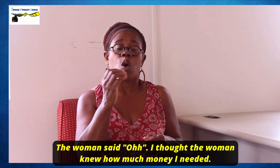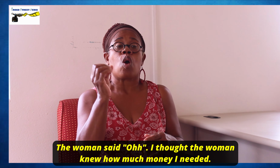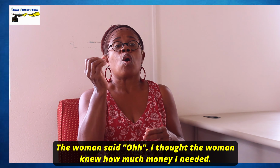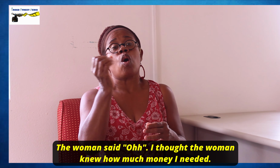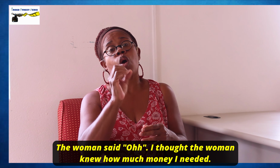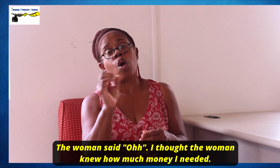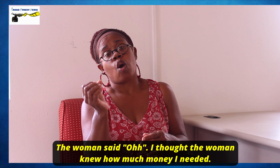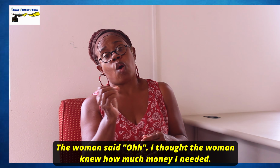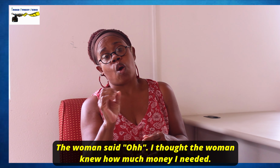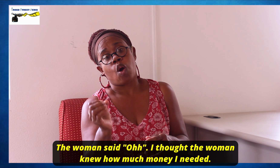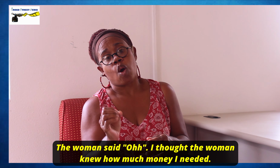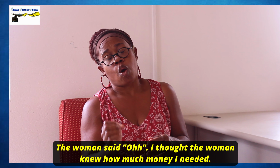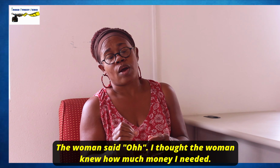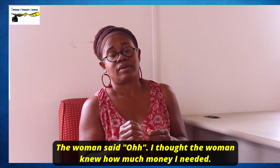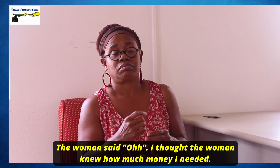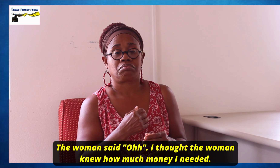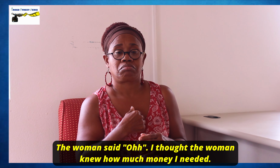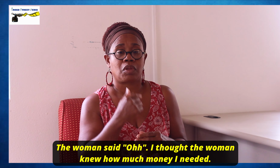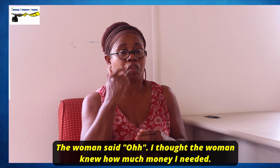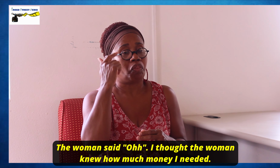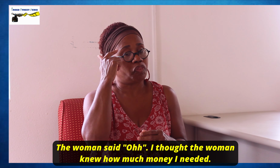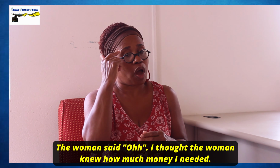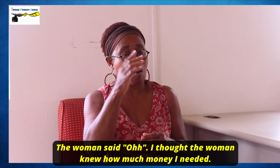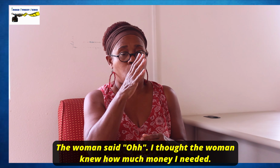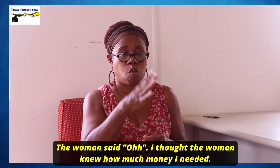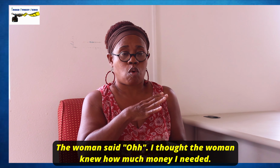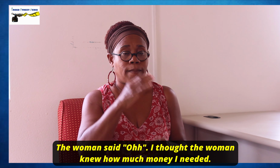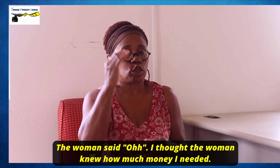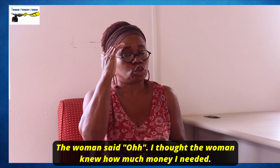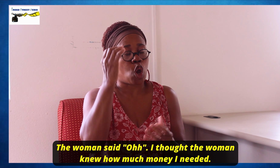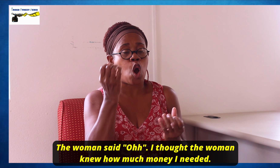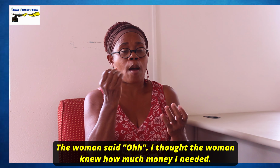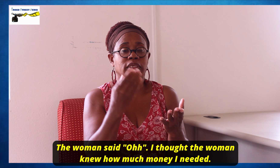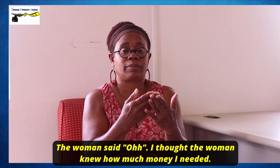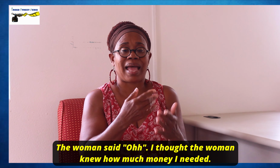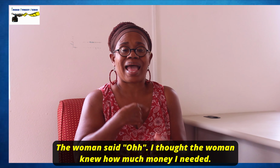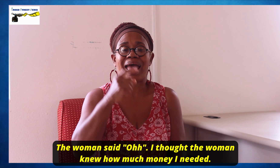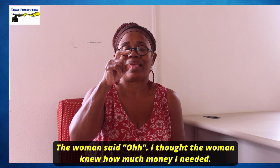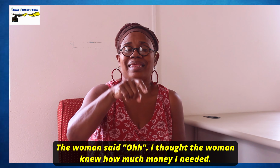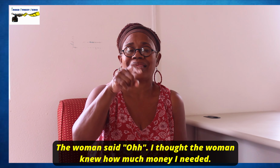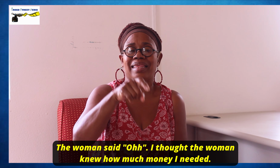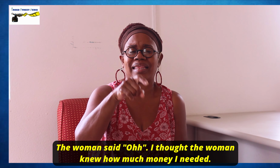The woman said, oh, I thought the woman knew how much money I needed.